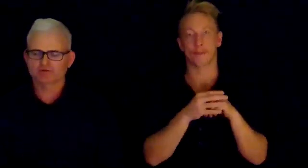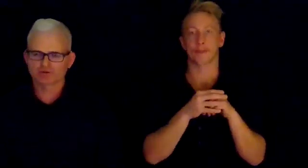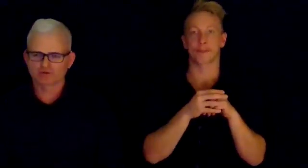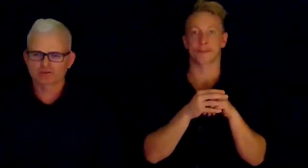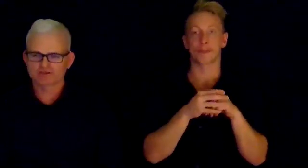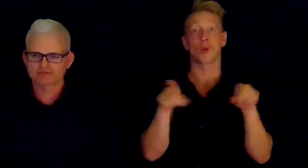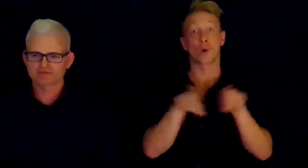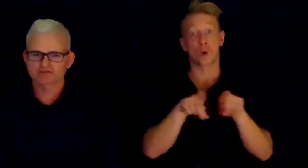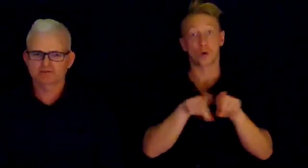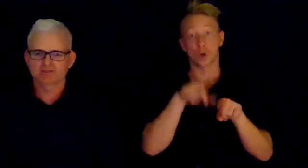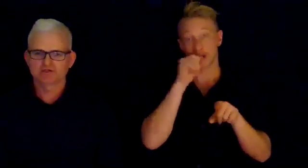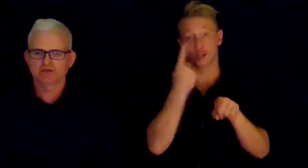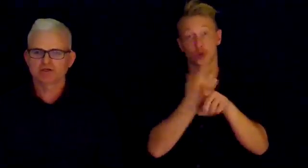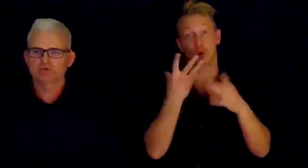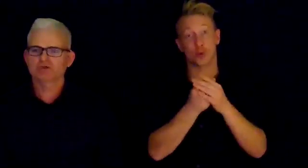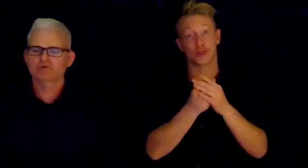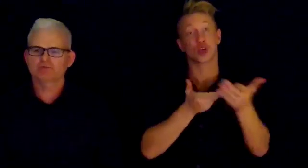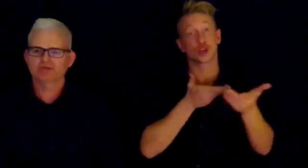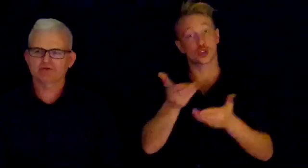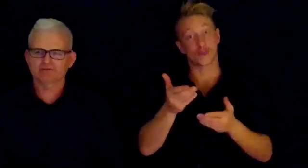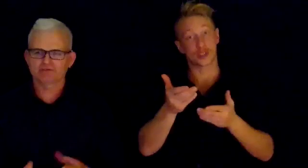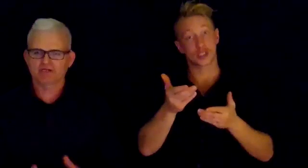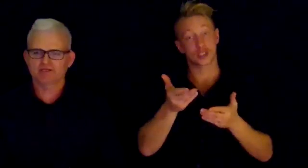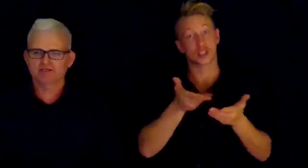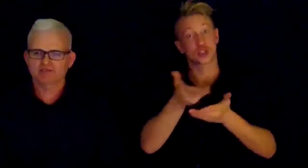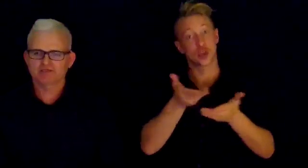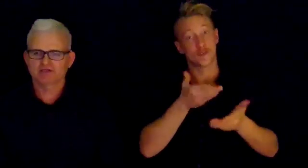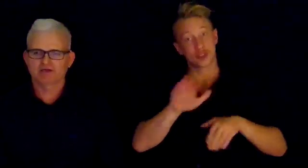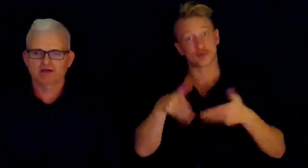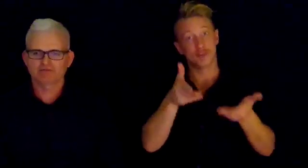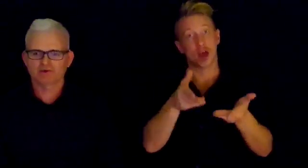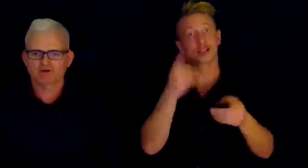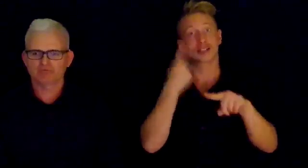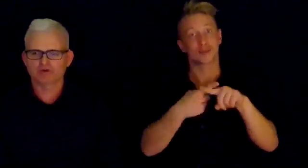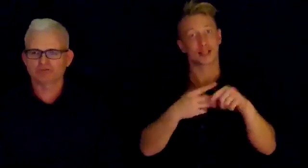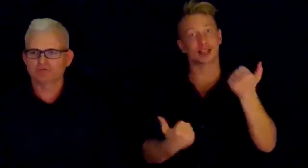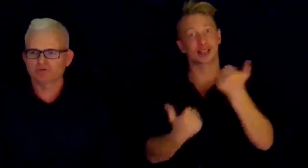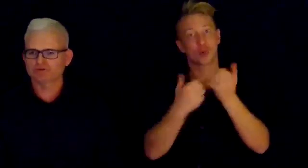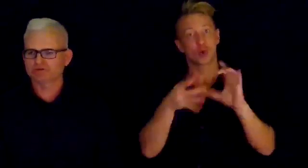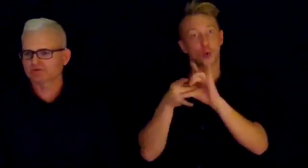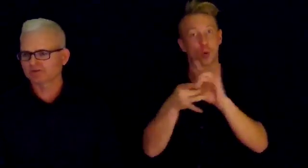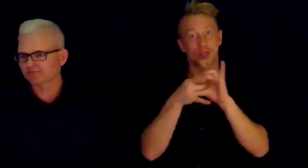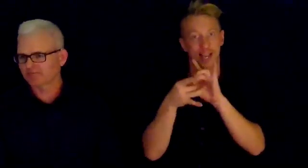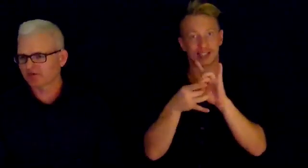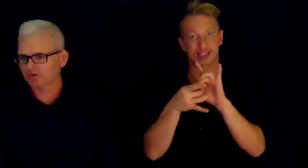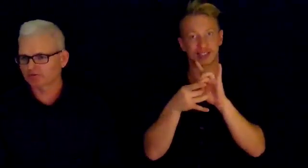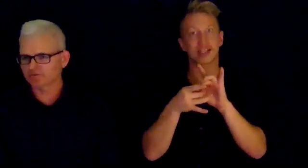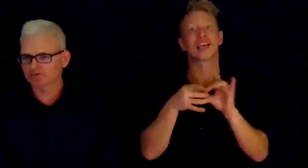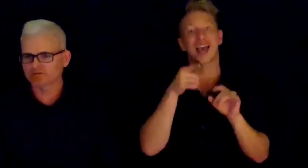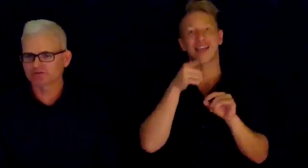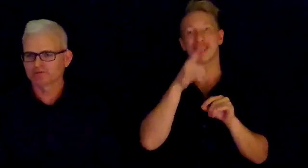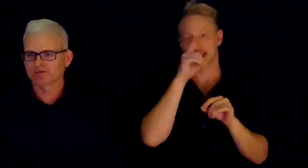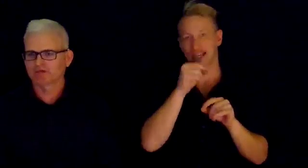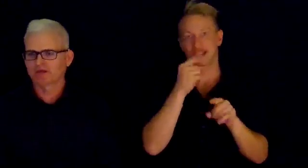your support coordinators, who will give you a better understanding of what supports that may